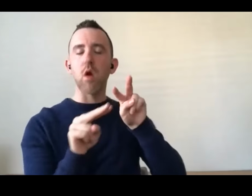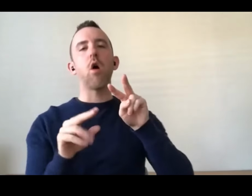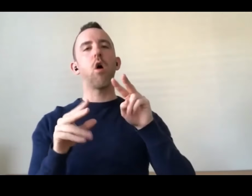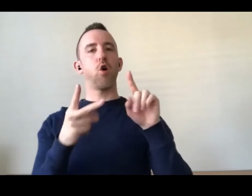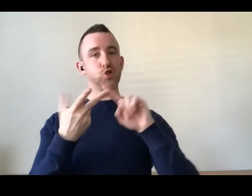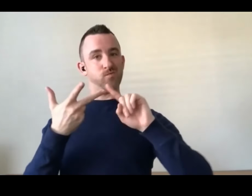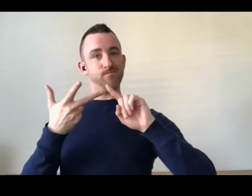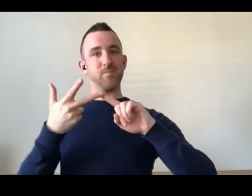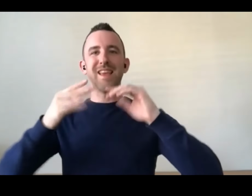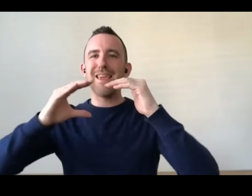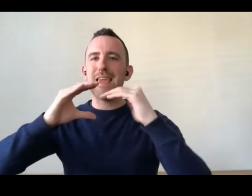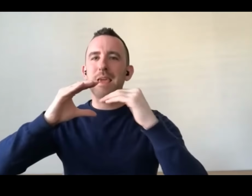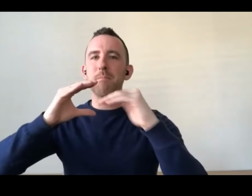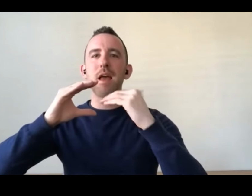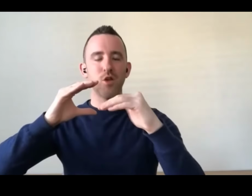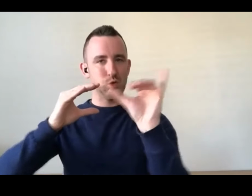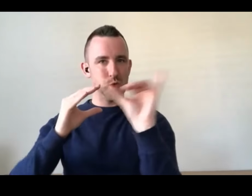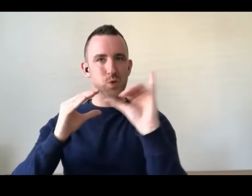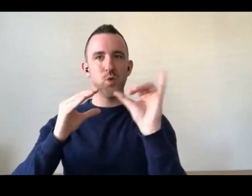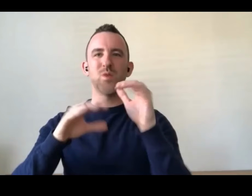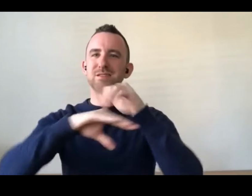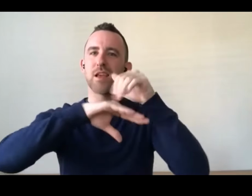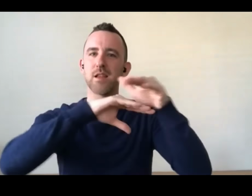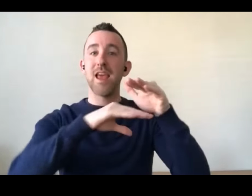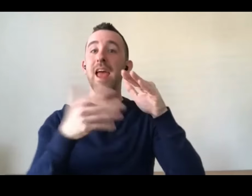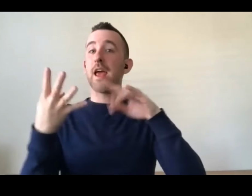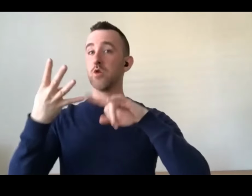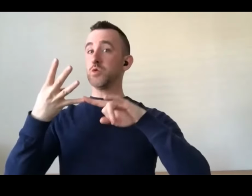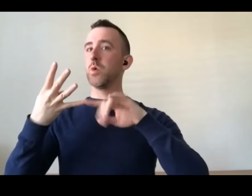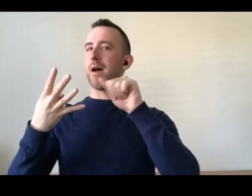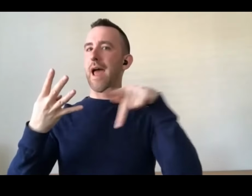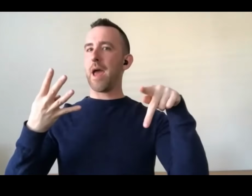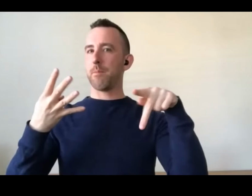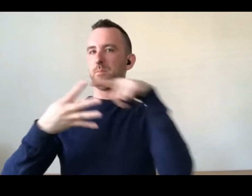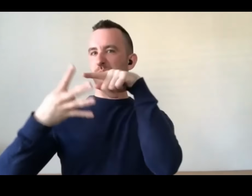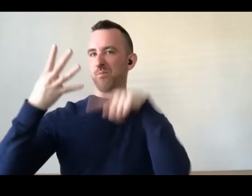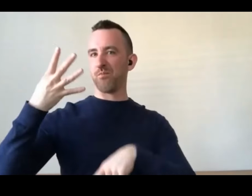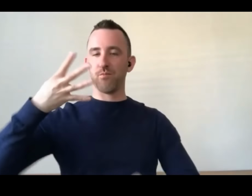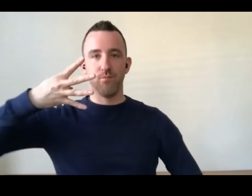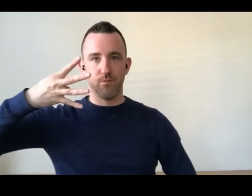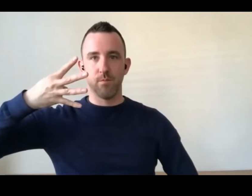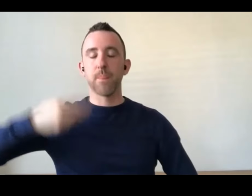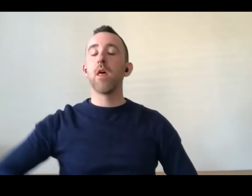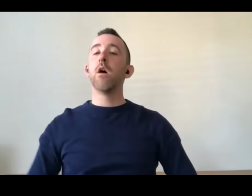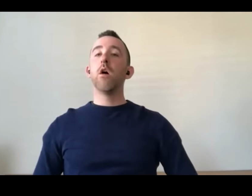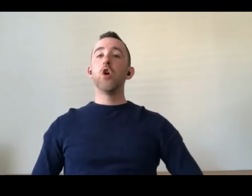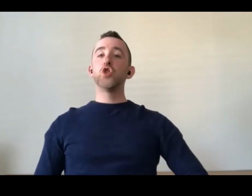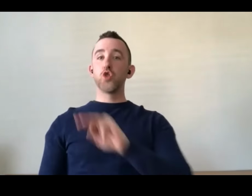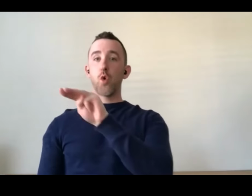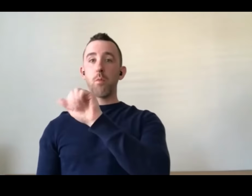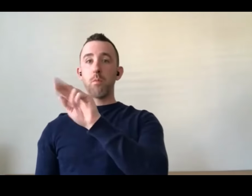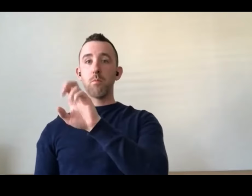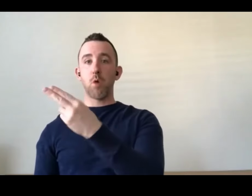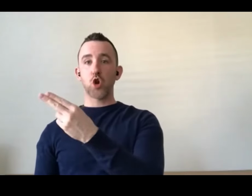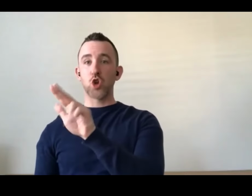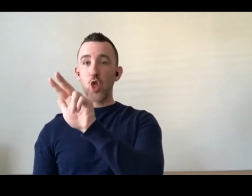lists and whatnot, because we also send out updates that way, and make sure you have the app. So from March 3rd to 5th, you're going to